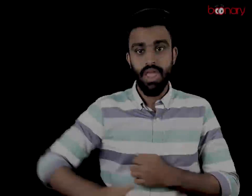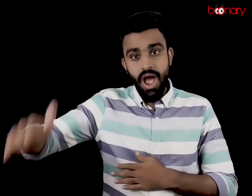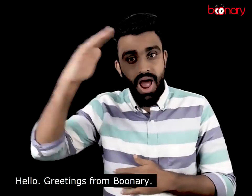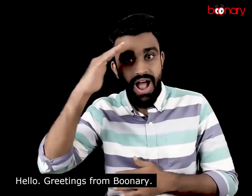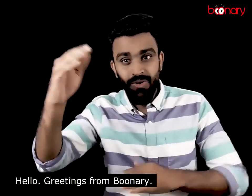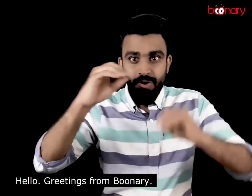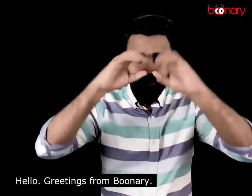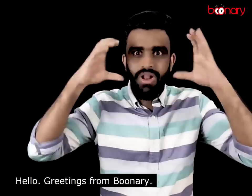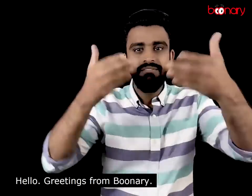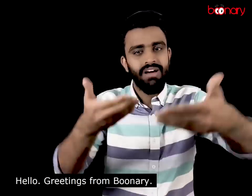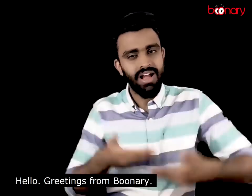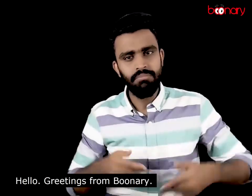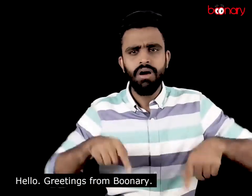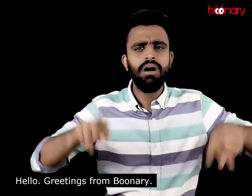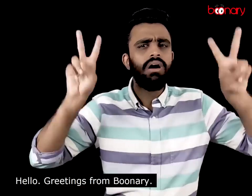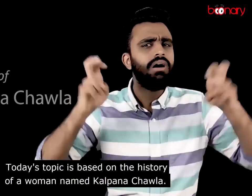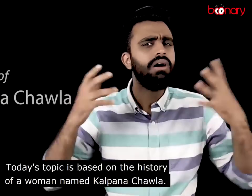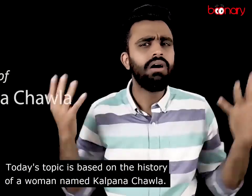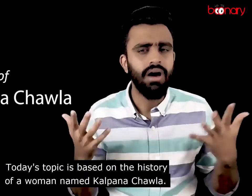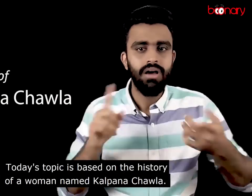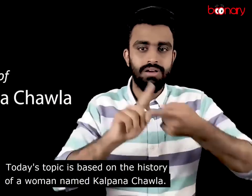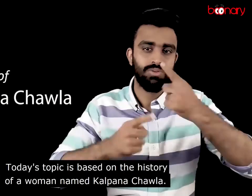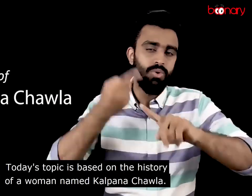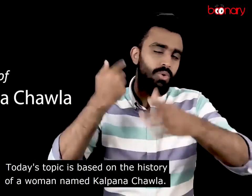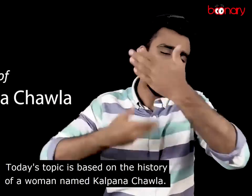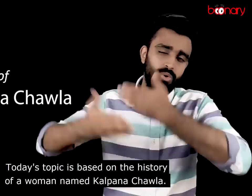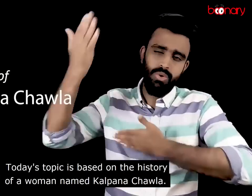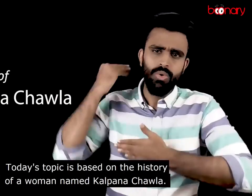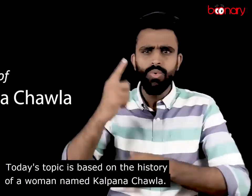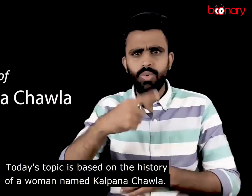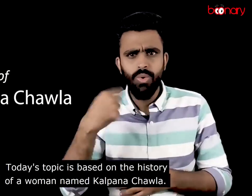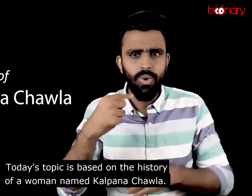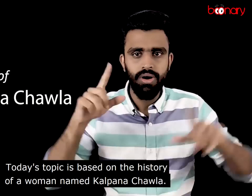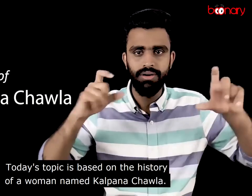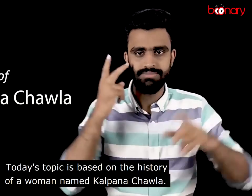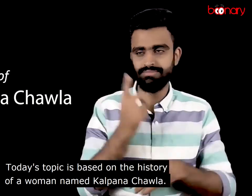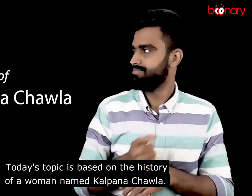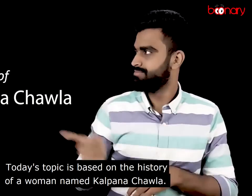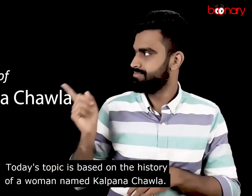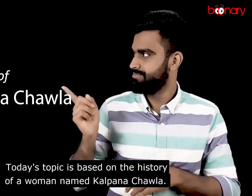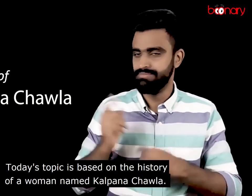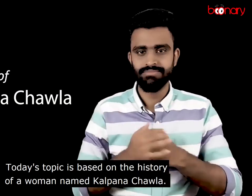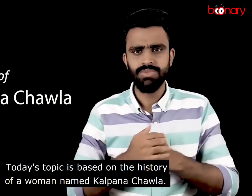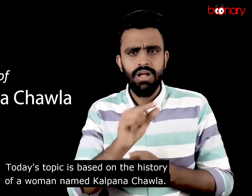Hello, Greetings from Boonari. Today's topic is based on the history of a woman named